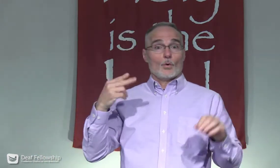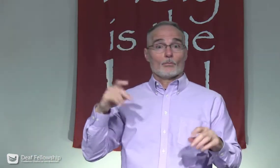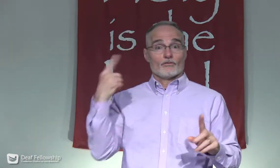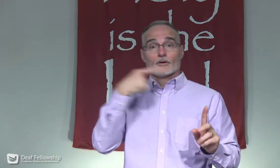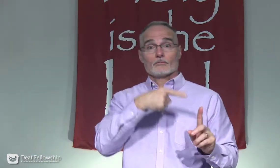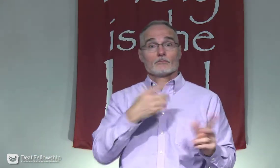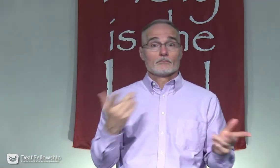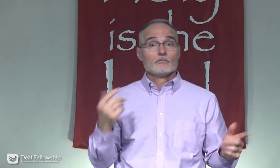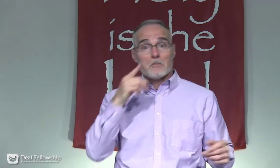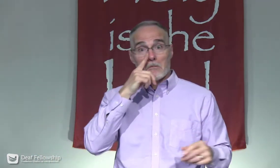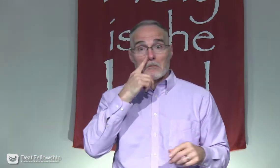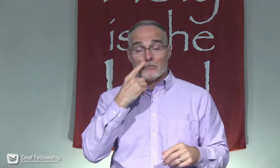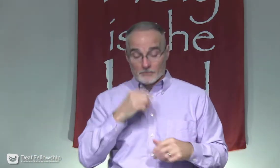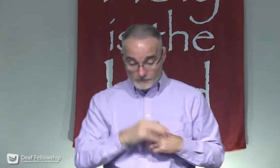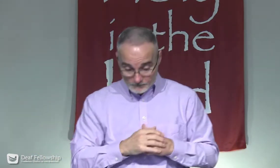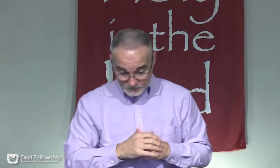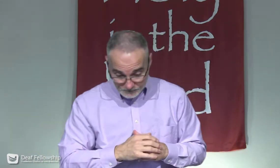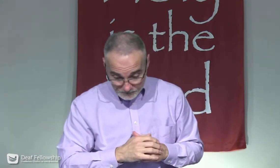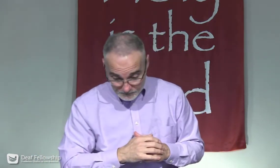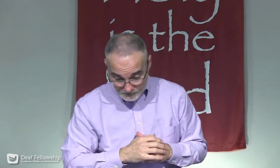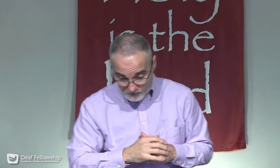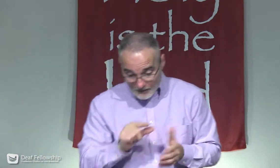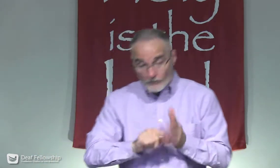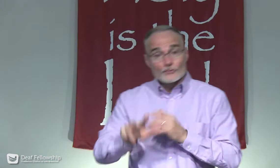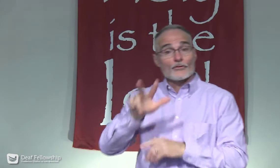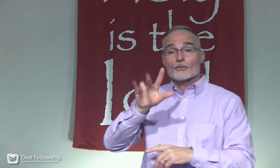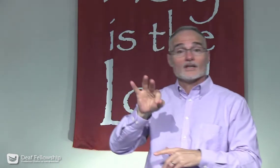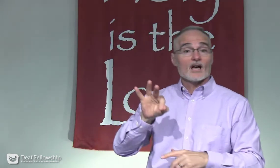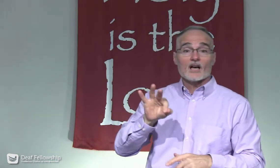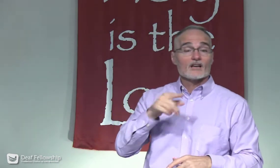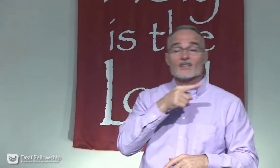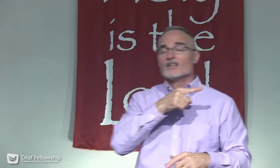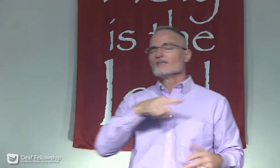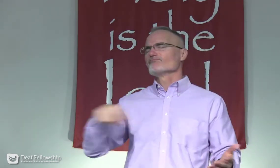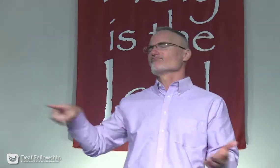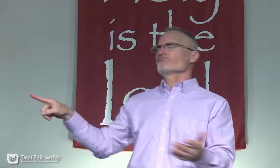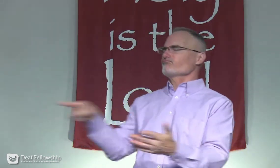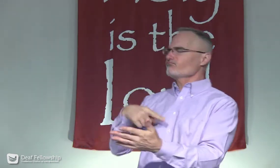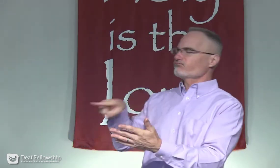I can understand why he's angry. He knows there's no hope for him. Verse